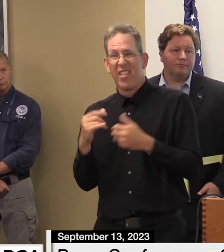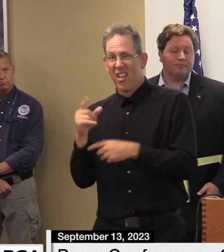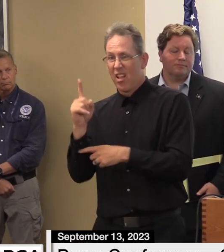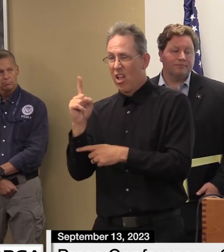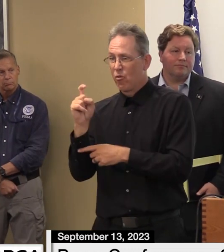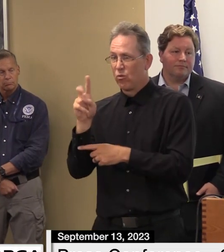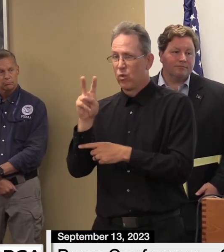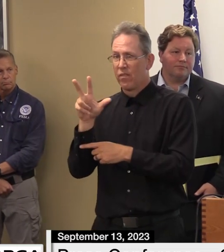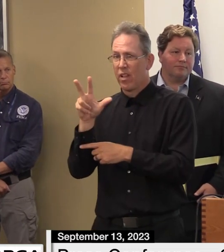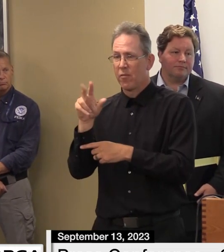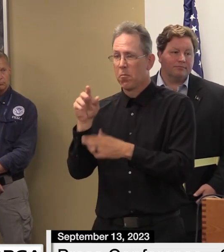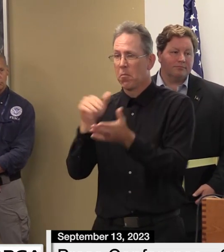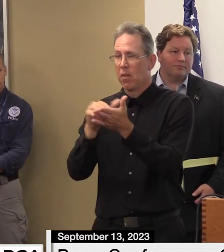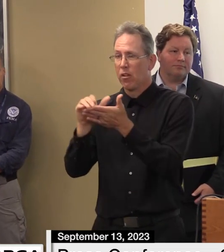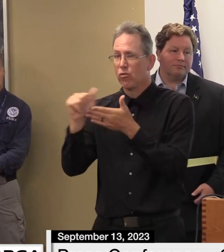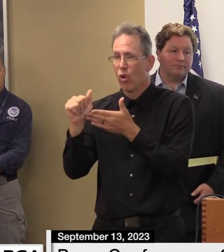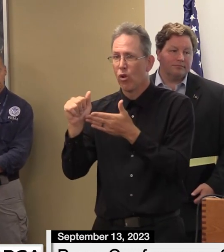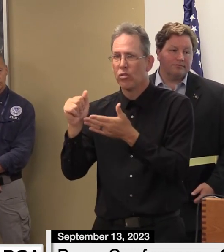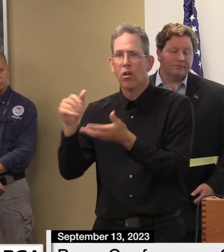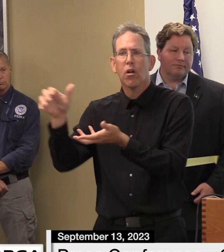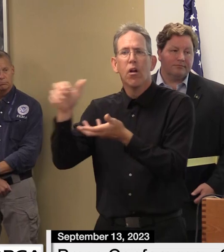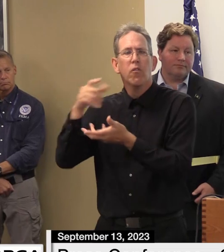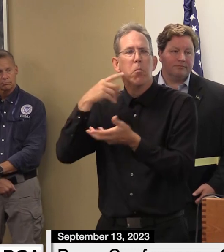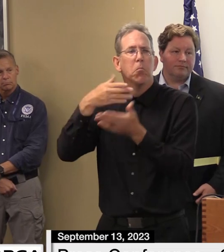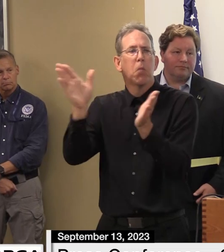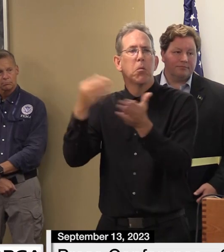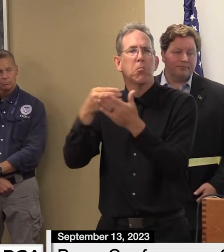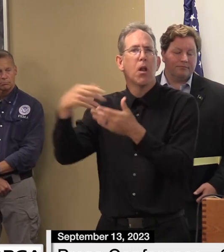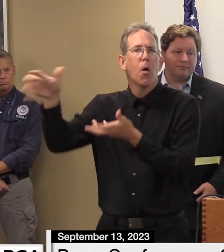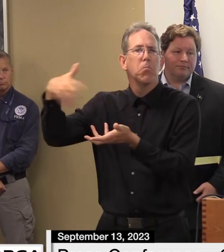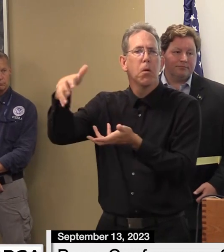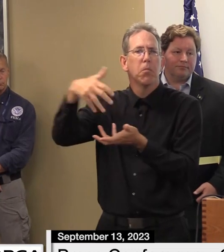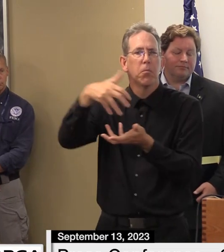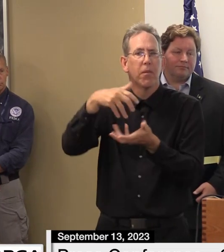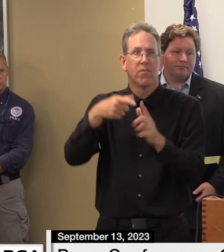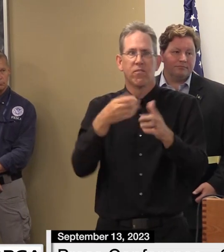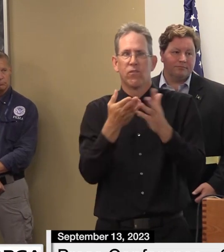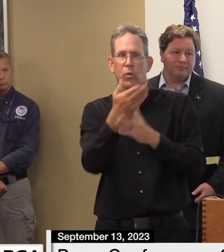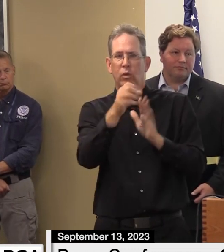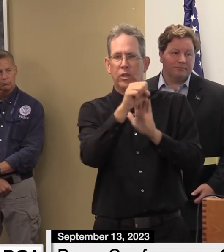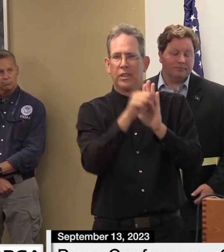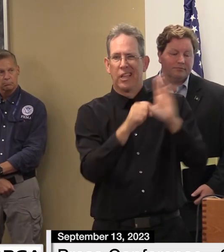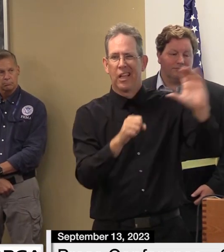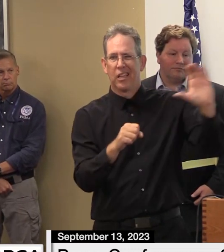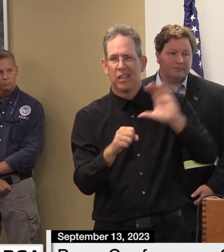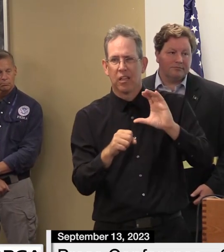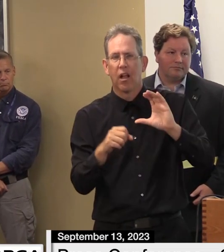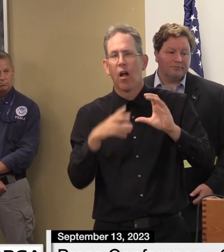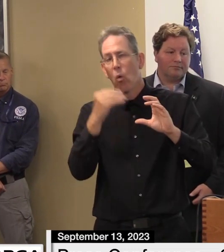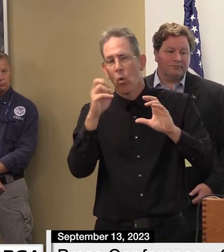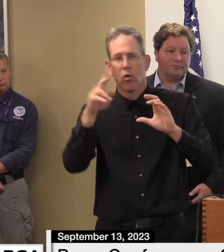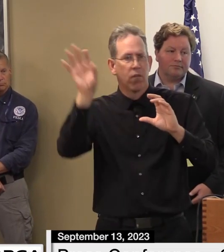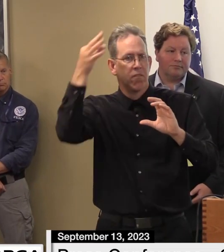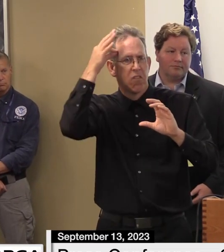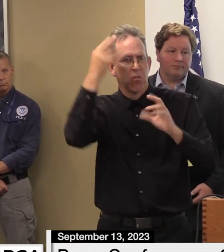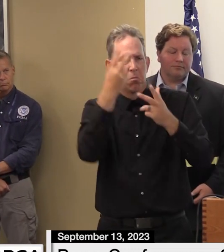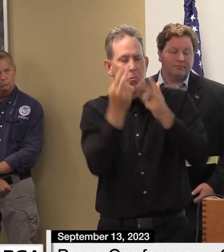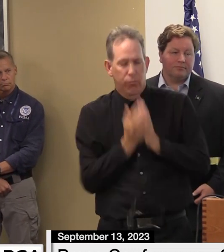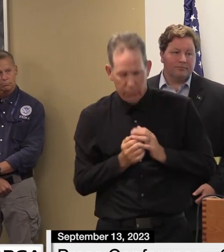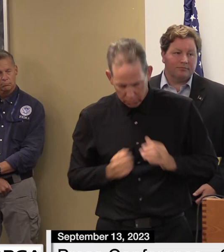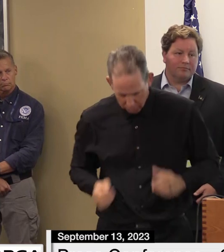$125 million of other public resources through the state or through the federal government, as well as we anticipate